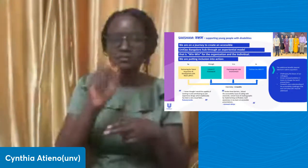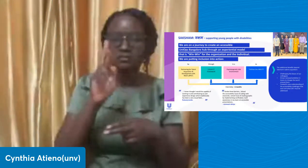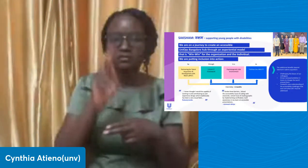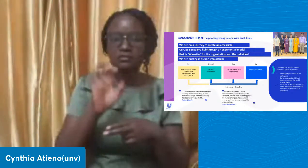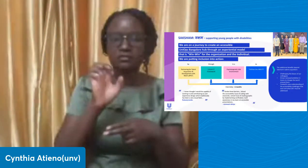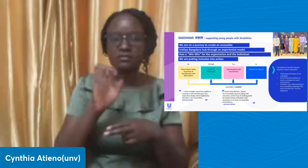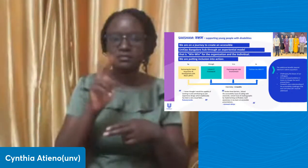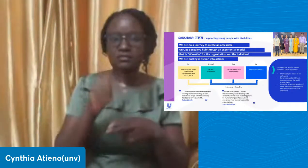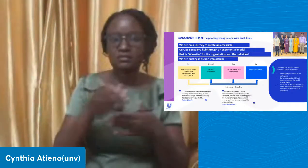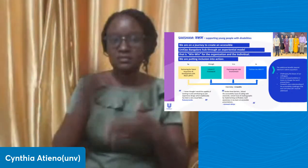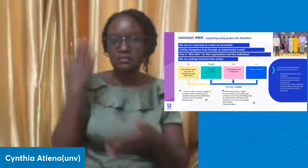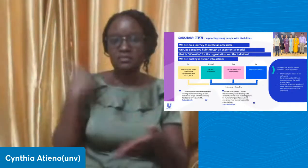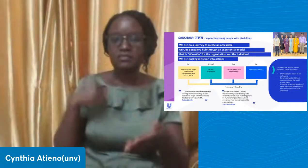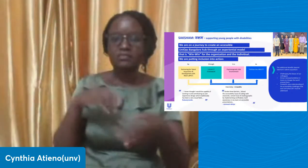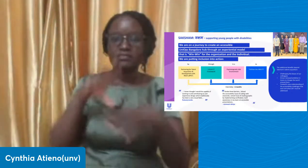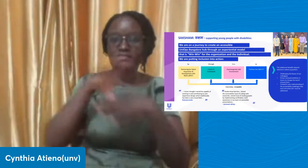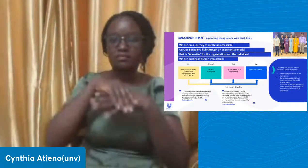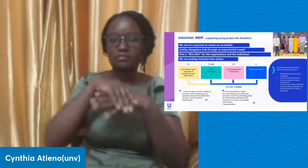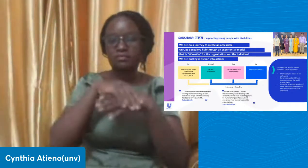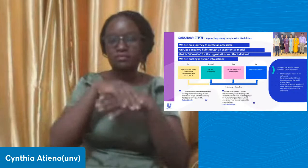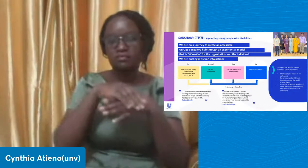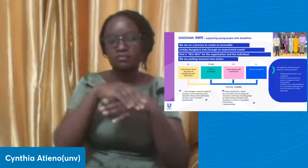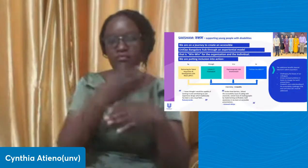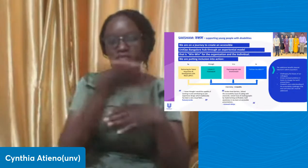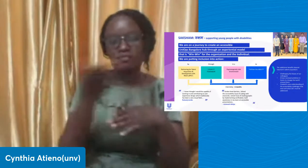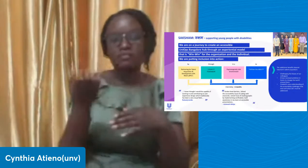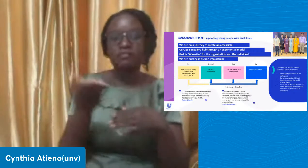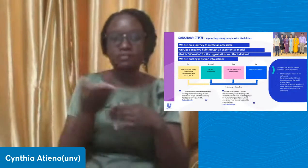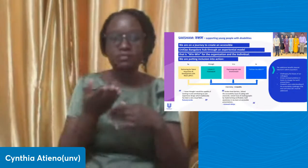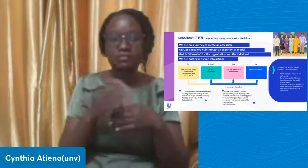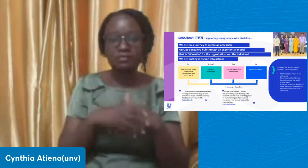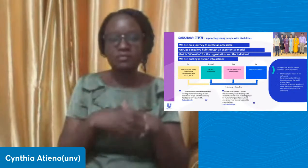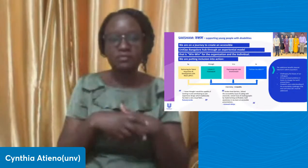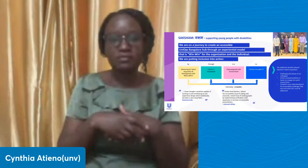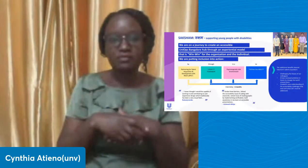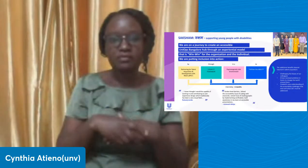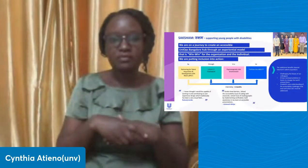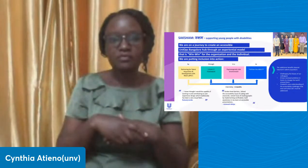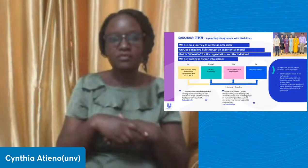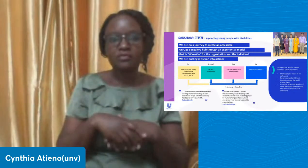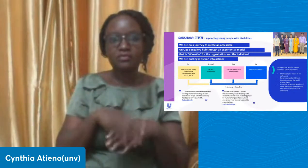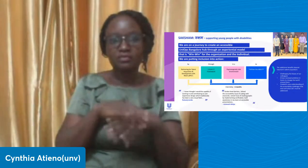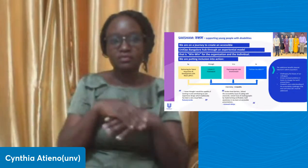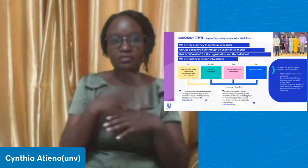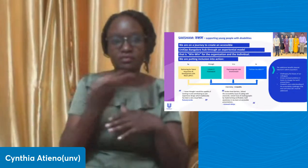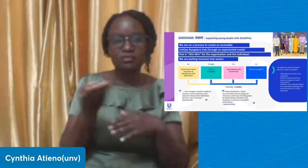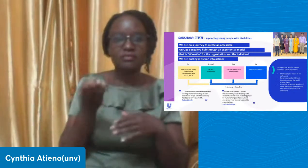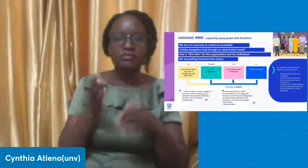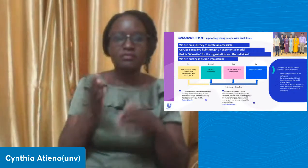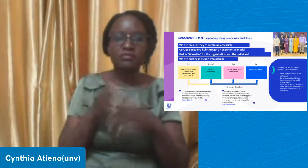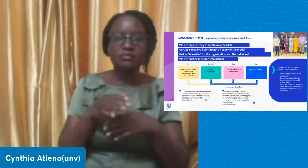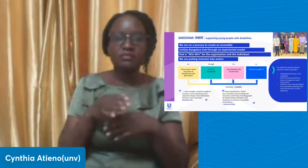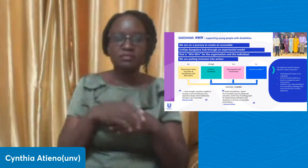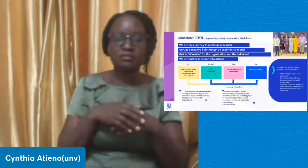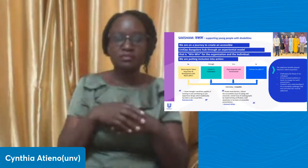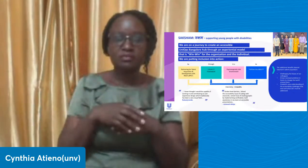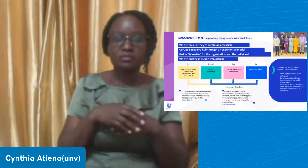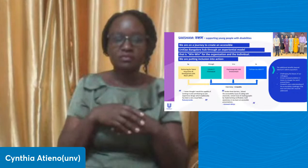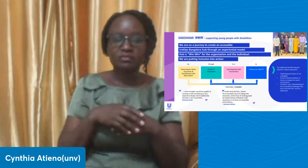And Shakshim is a program, an internship program in Bangladesh, which is essentially aimed